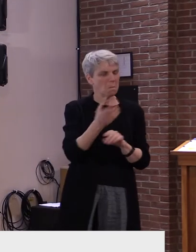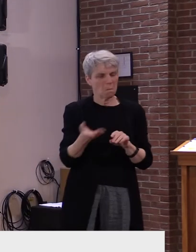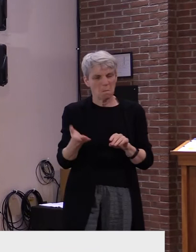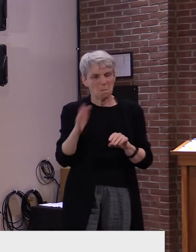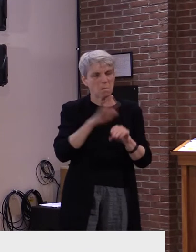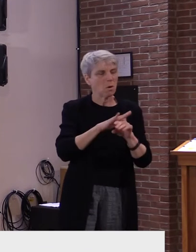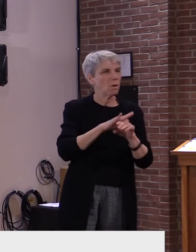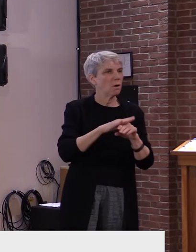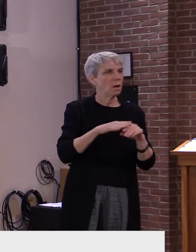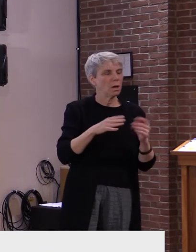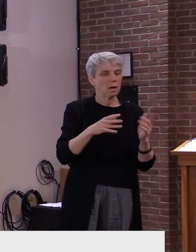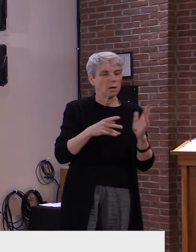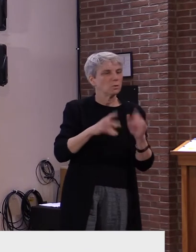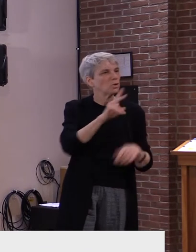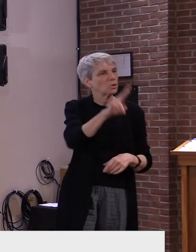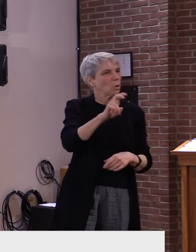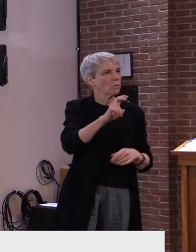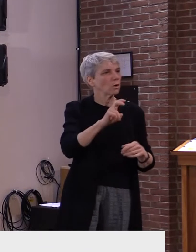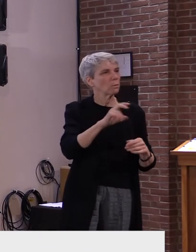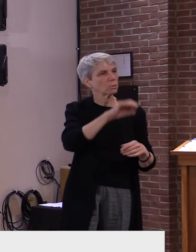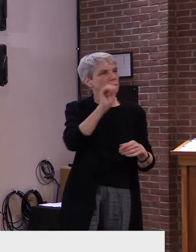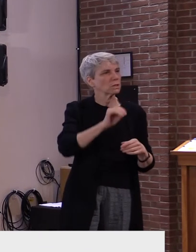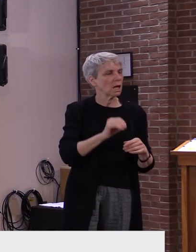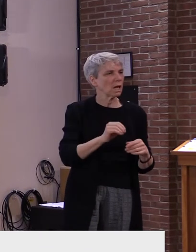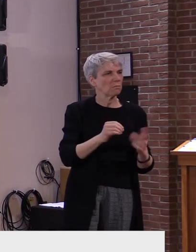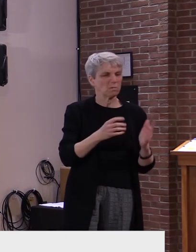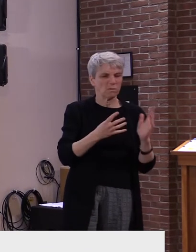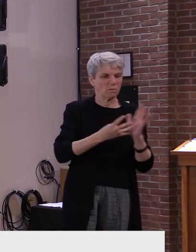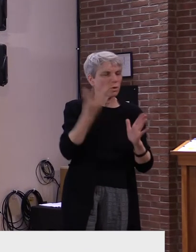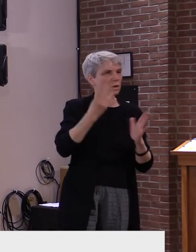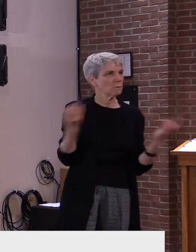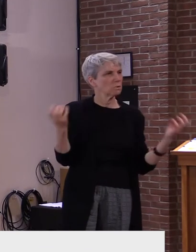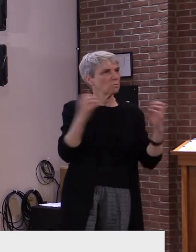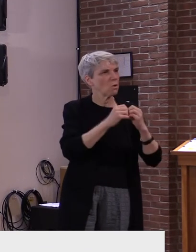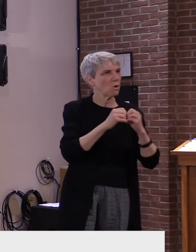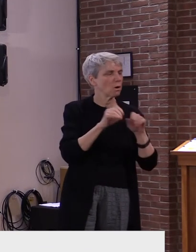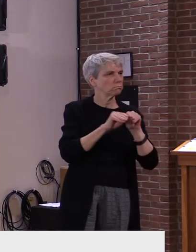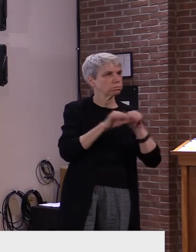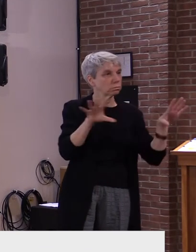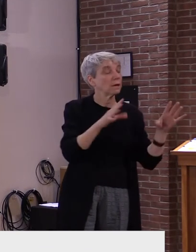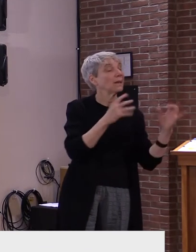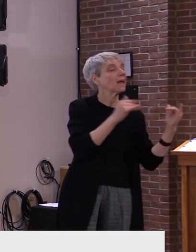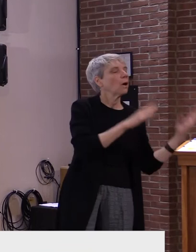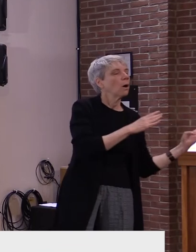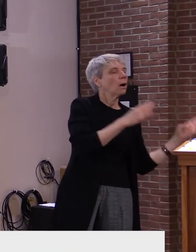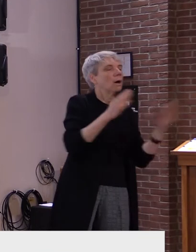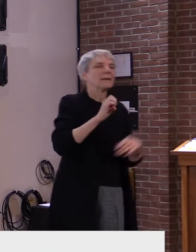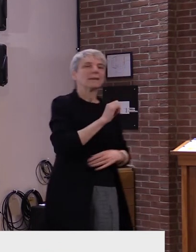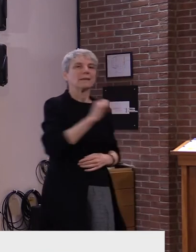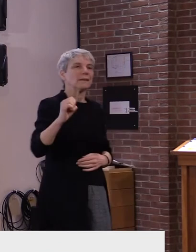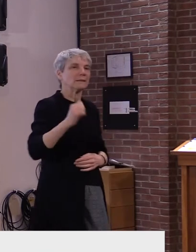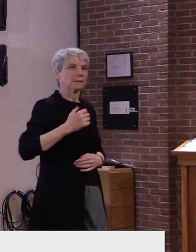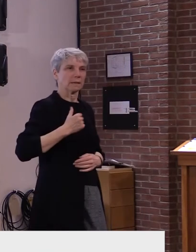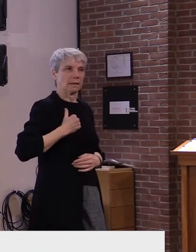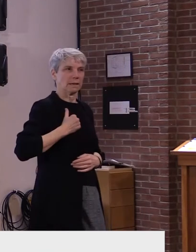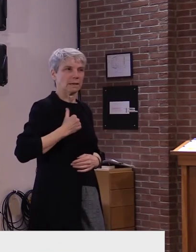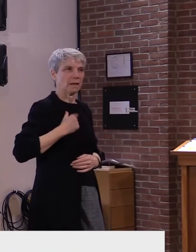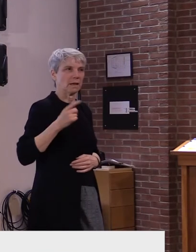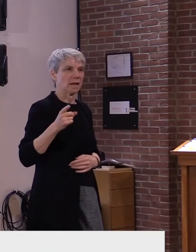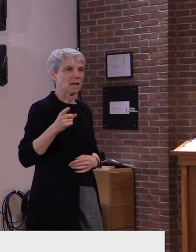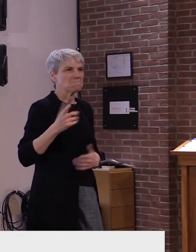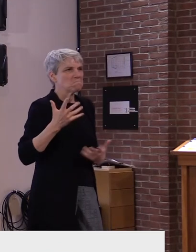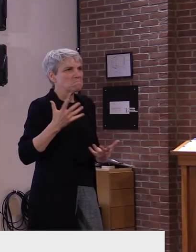thanksgiving if we go to the next slide you'll see the atlantic provinces of canada these provinces do not celebrate it